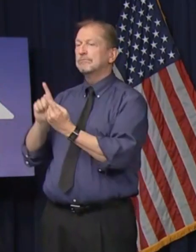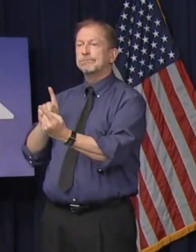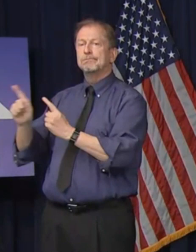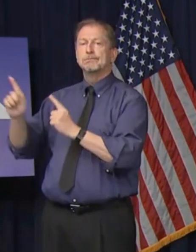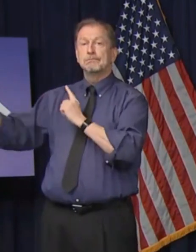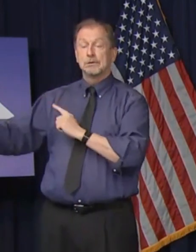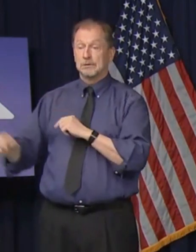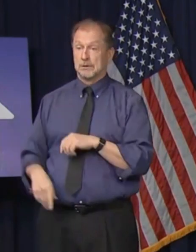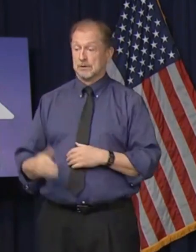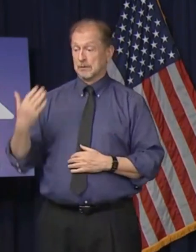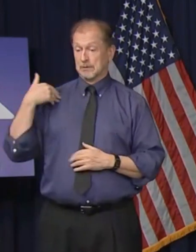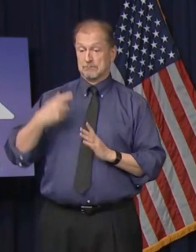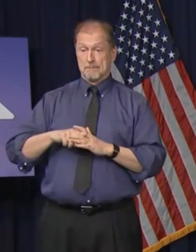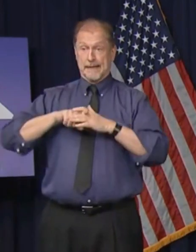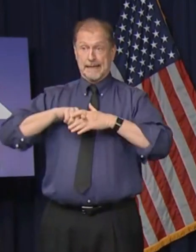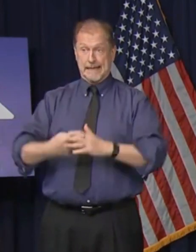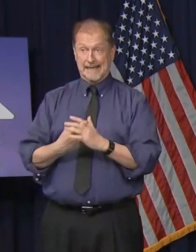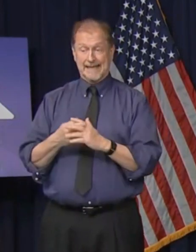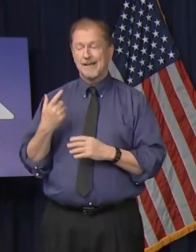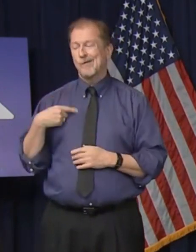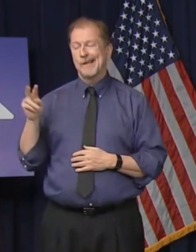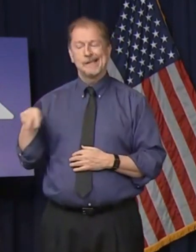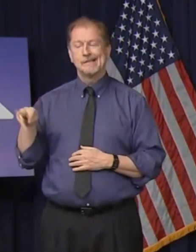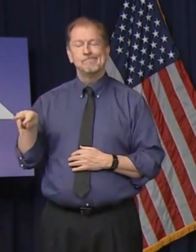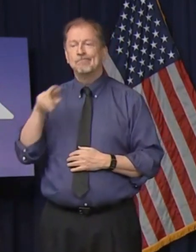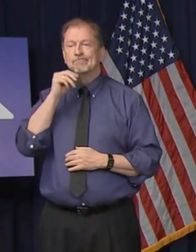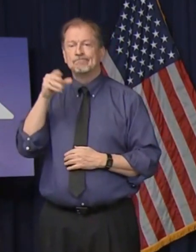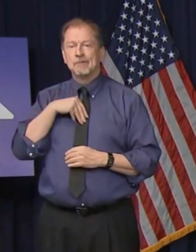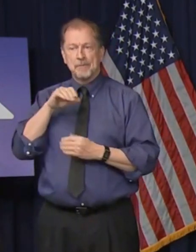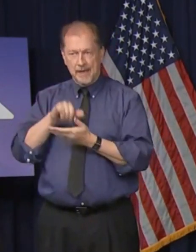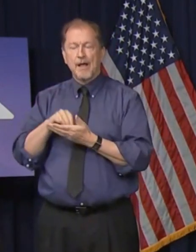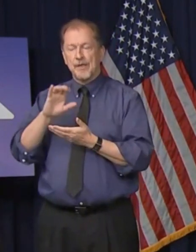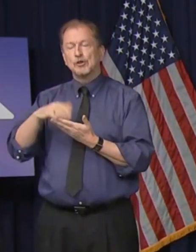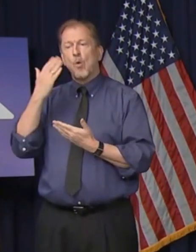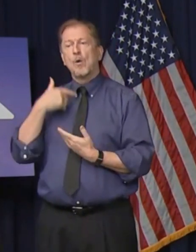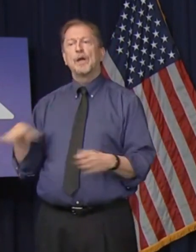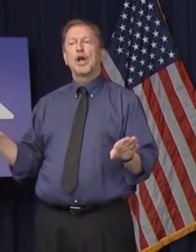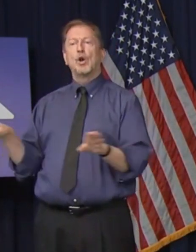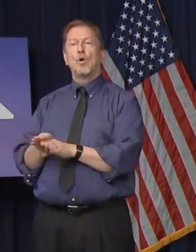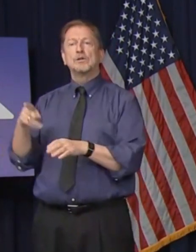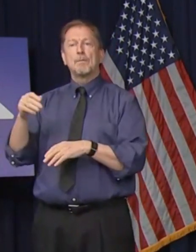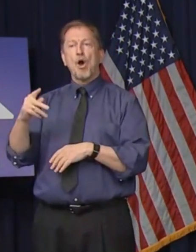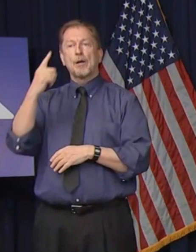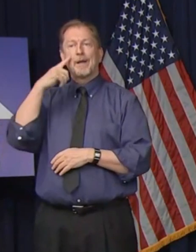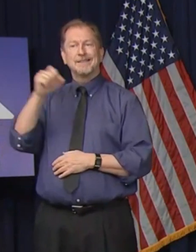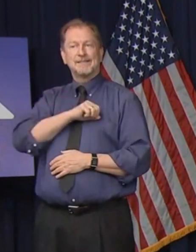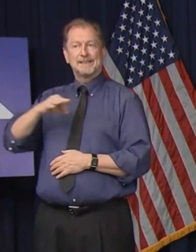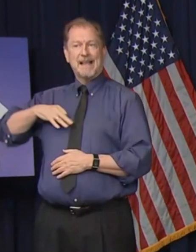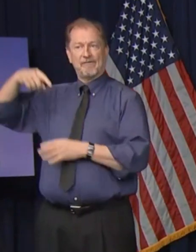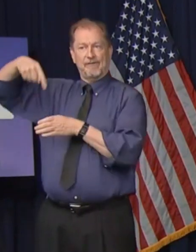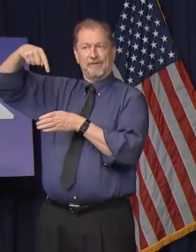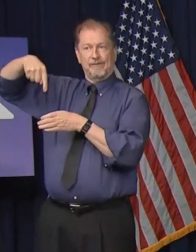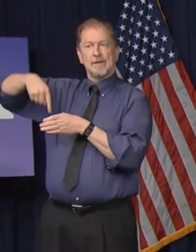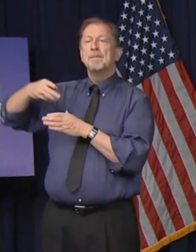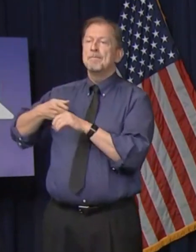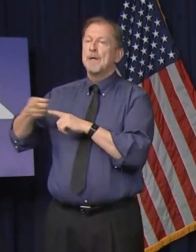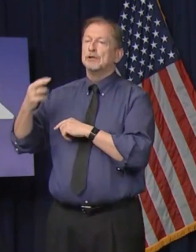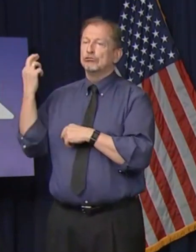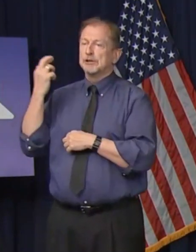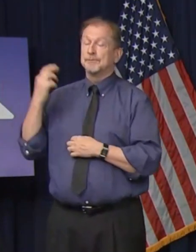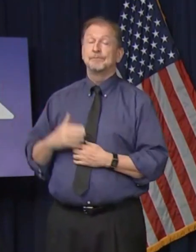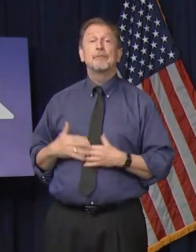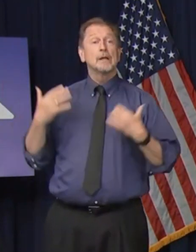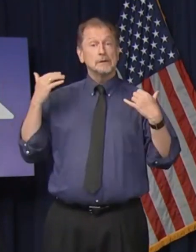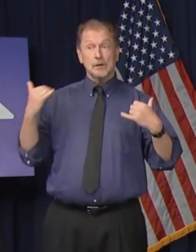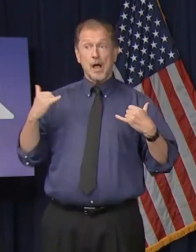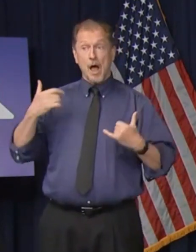that was not something that was acceptable, too close a proximity, and even now. And so we've talked a